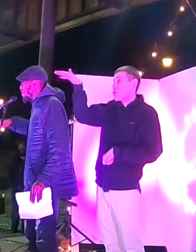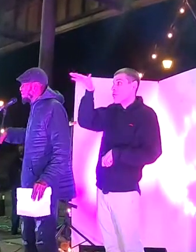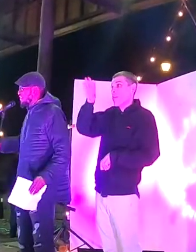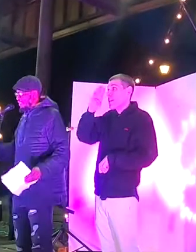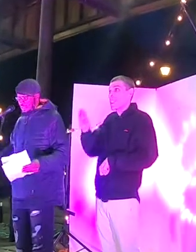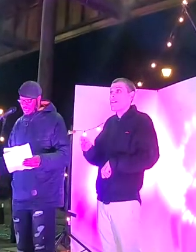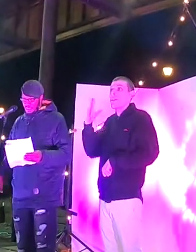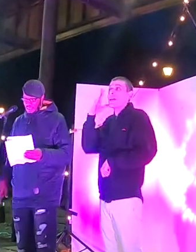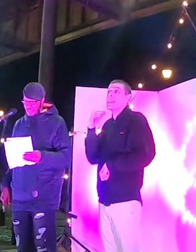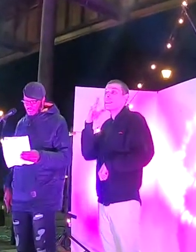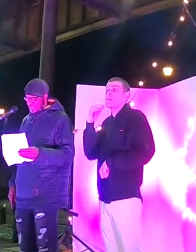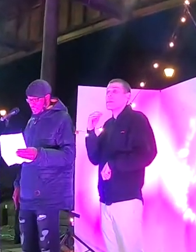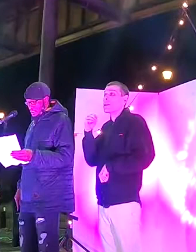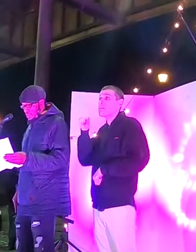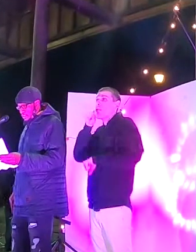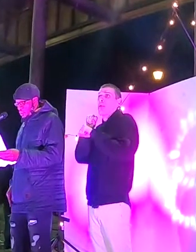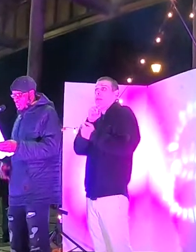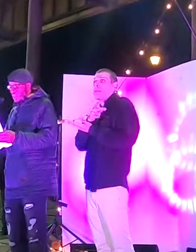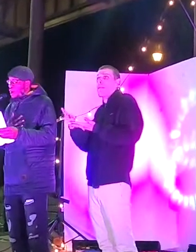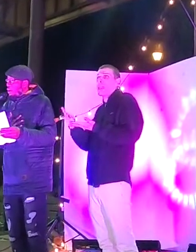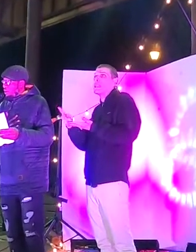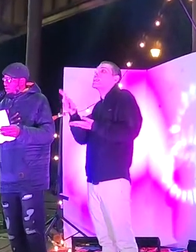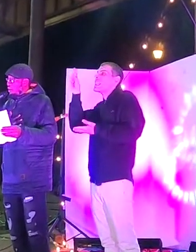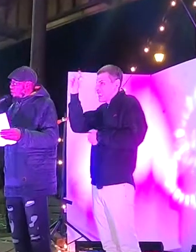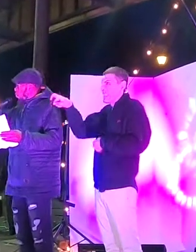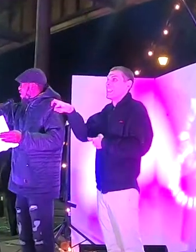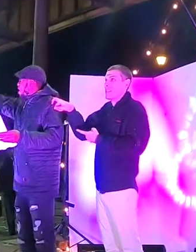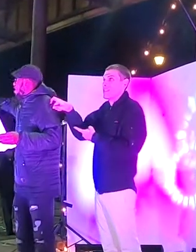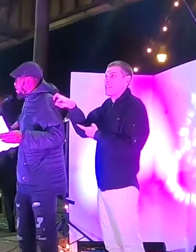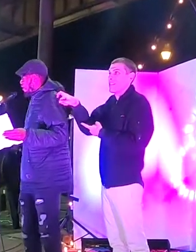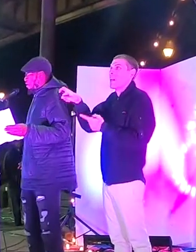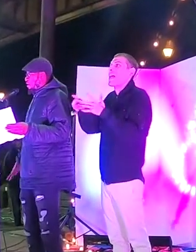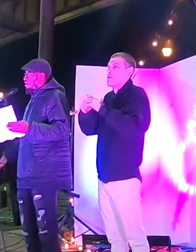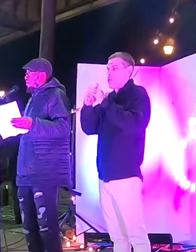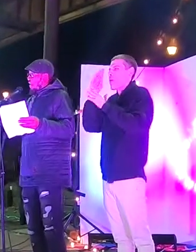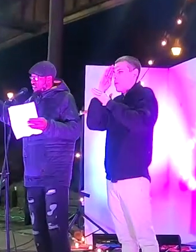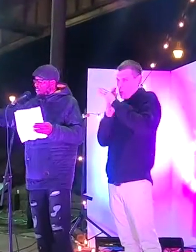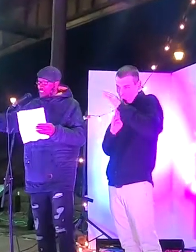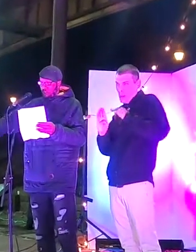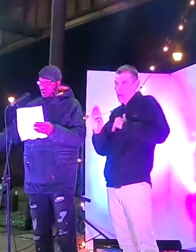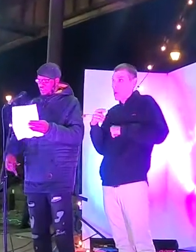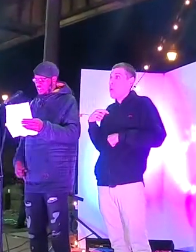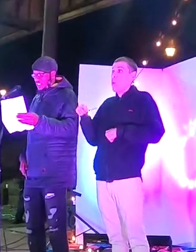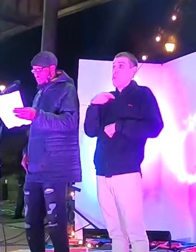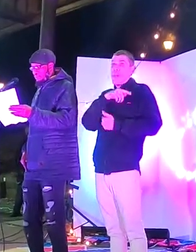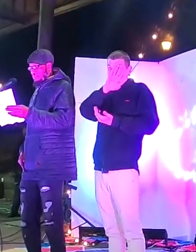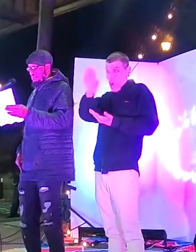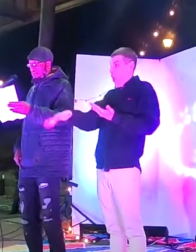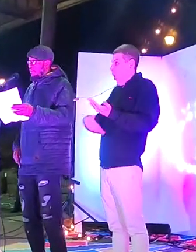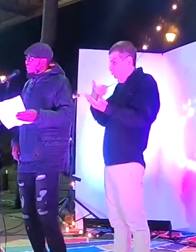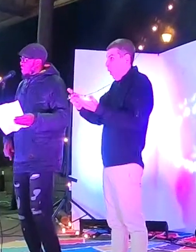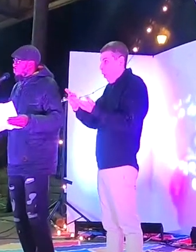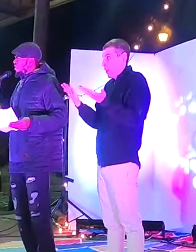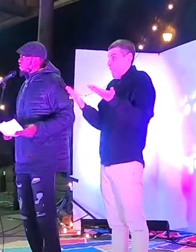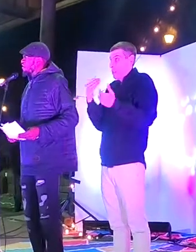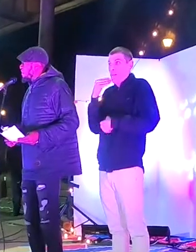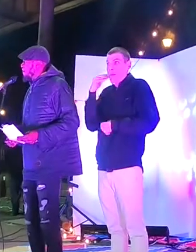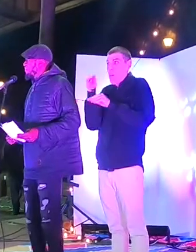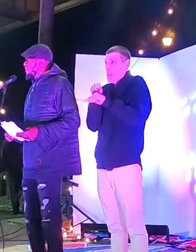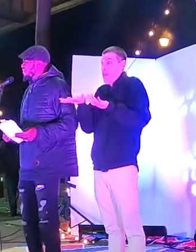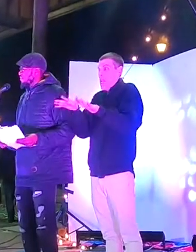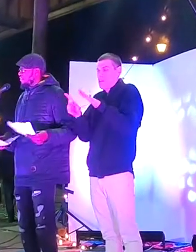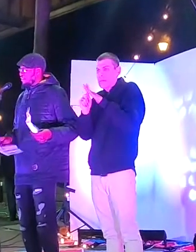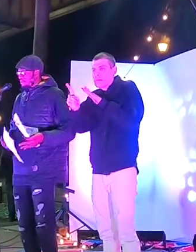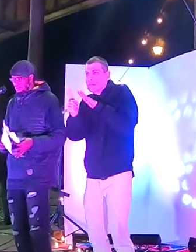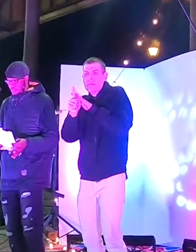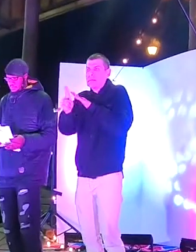find humility. We all are that domestic refugee. And what are the